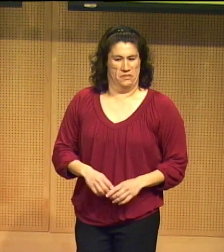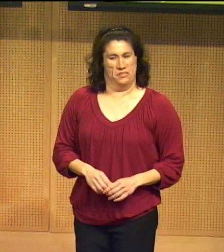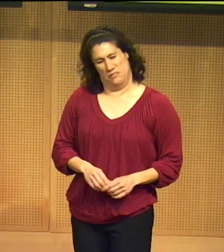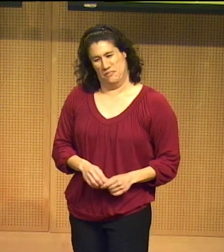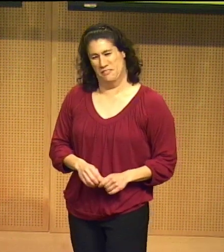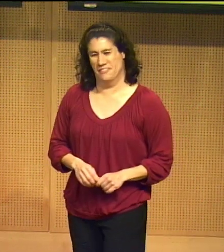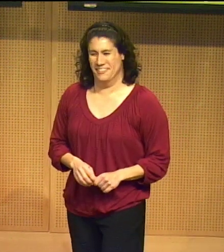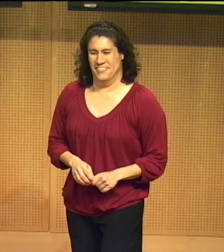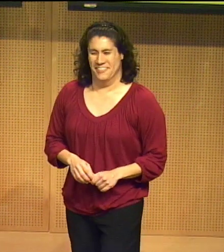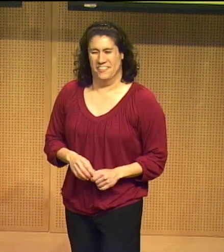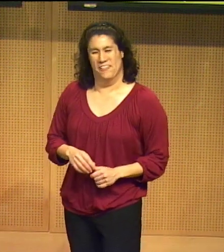happen.